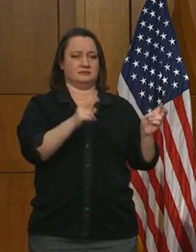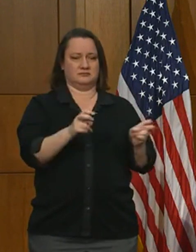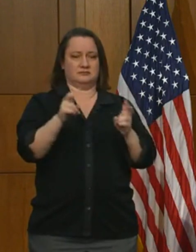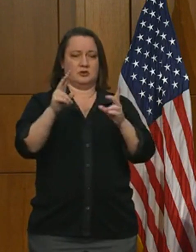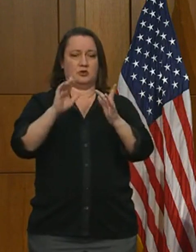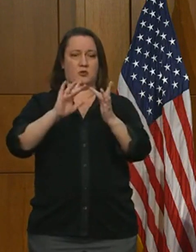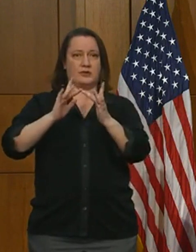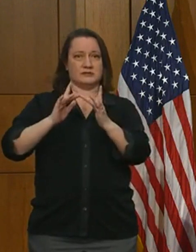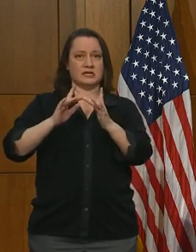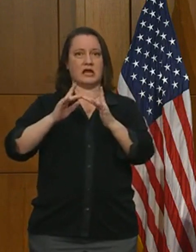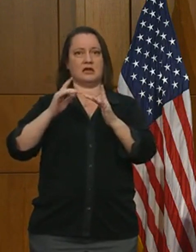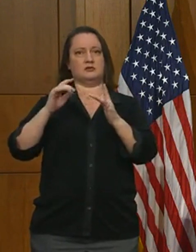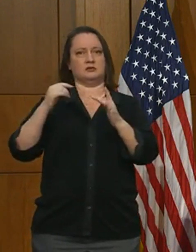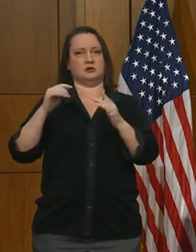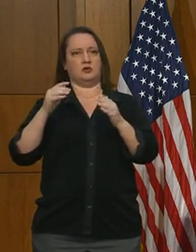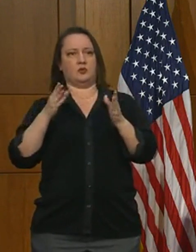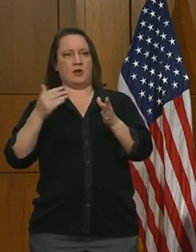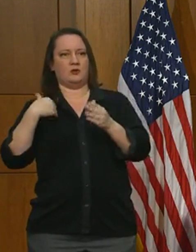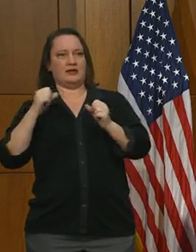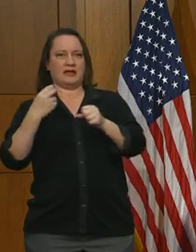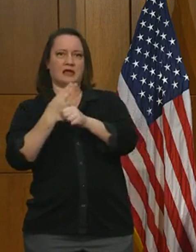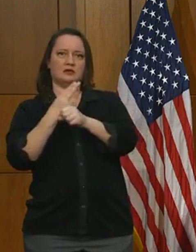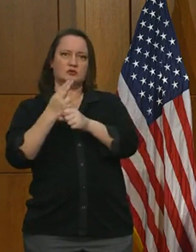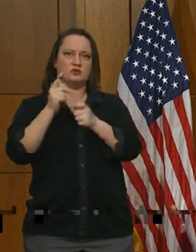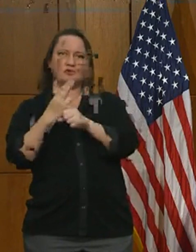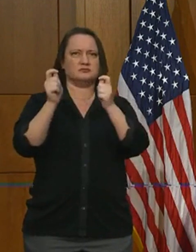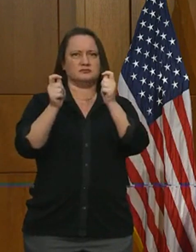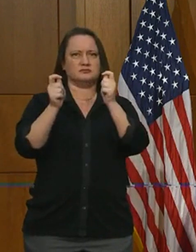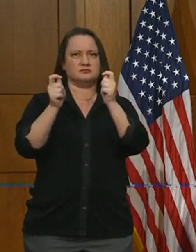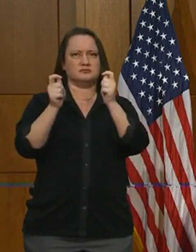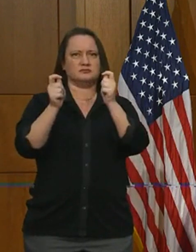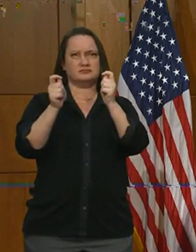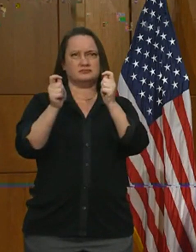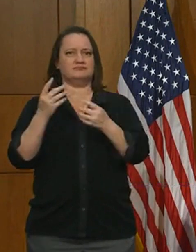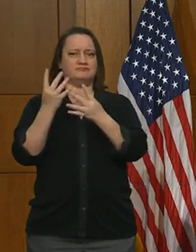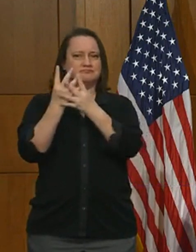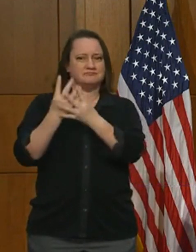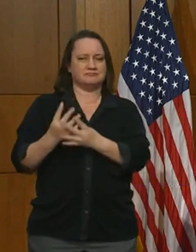fashion. But I have a question about testing in localities.